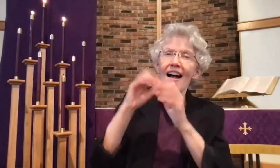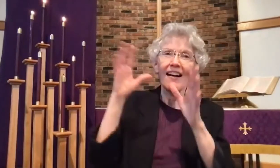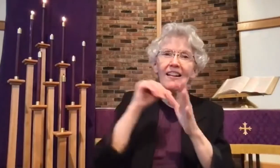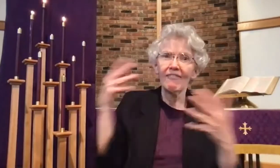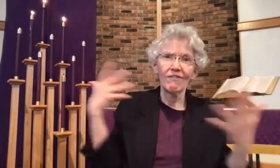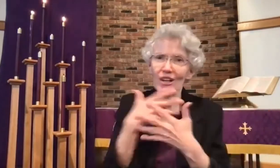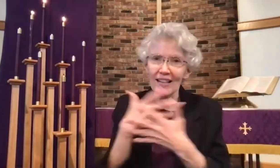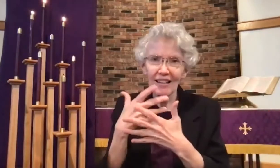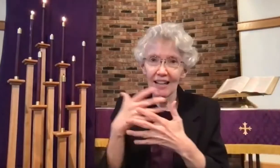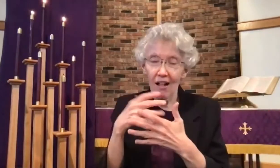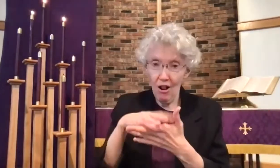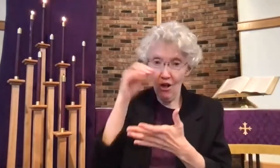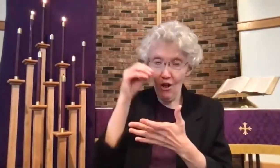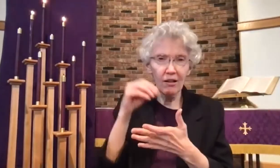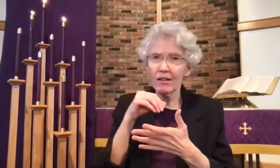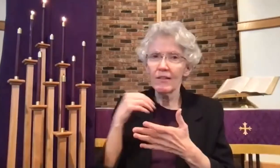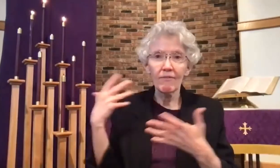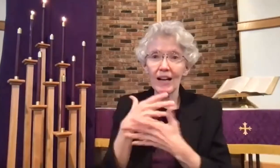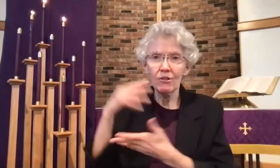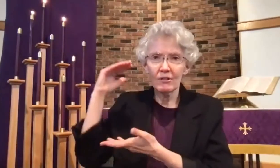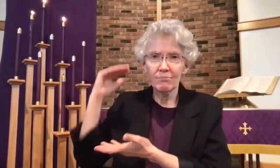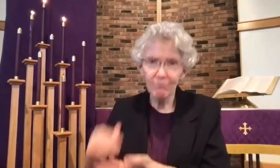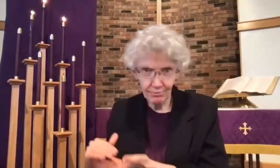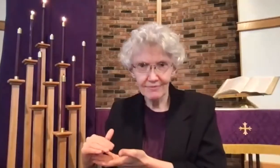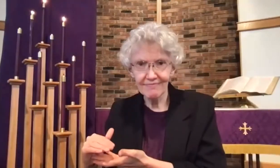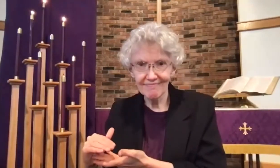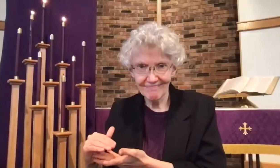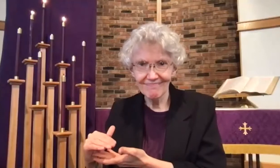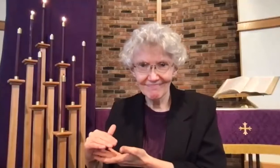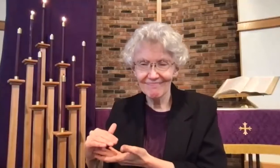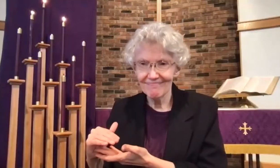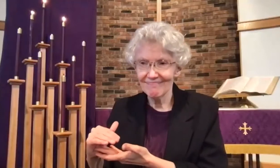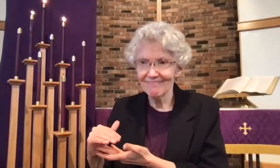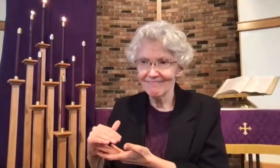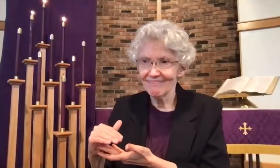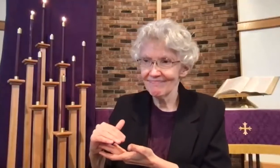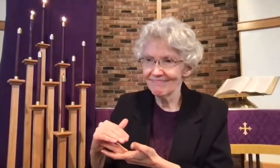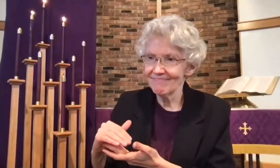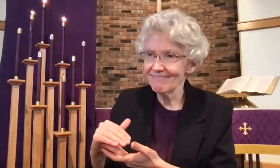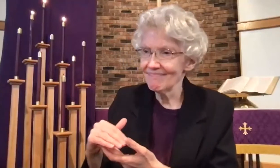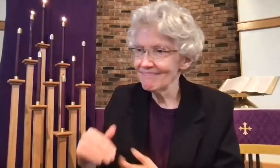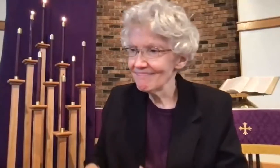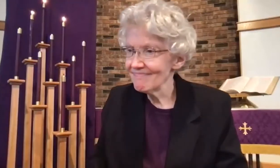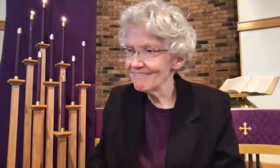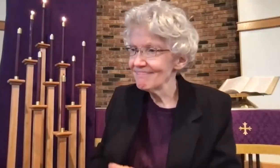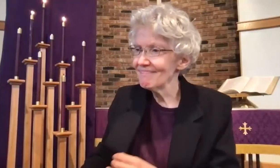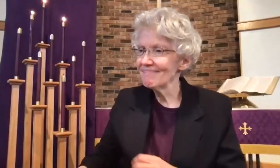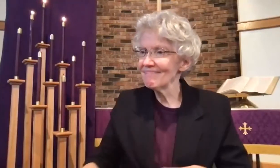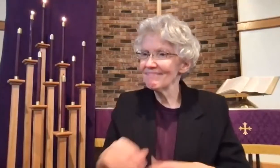this is also true with God, that we shouldn't approach God in fear. And the more fearful we are, the less